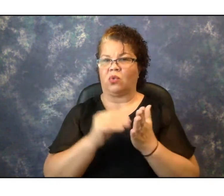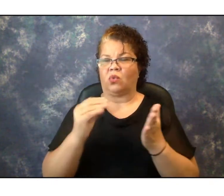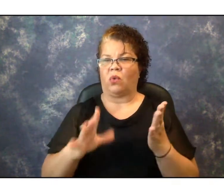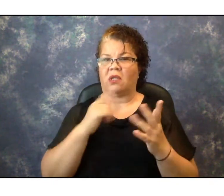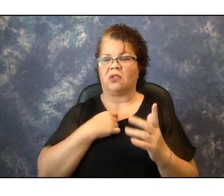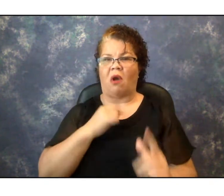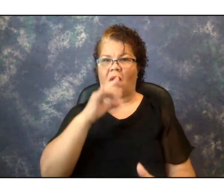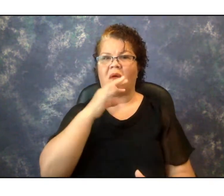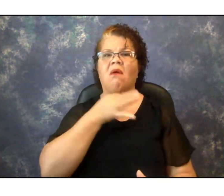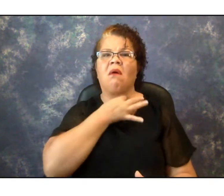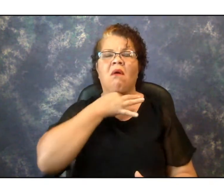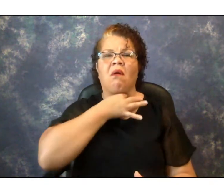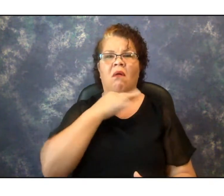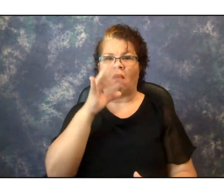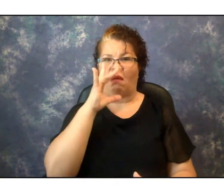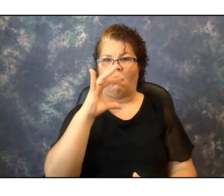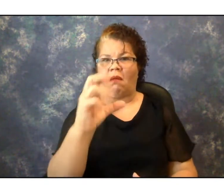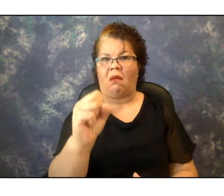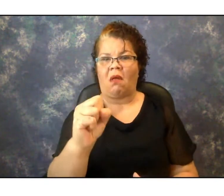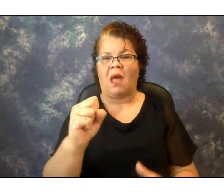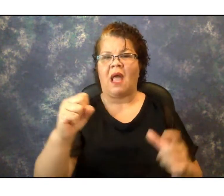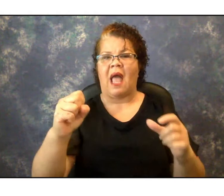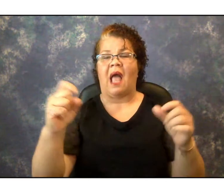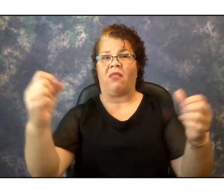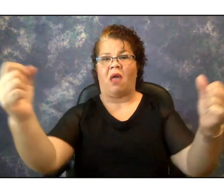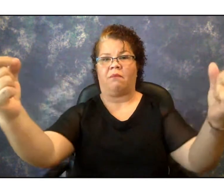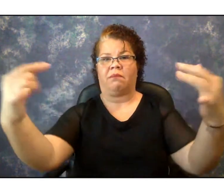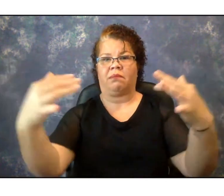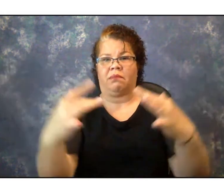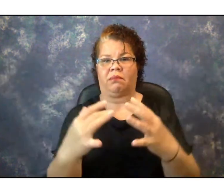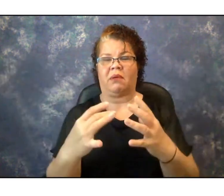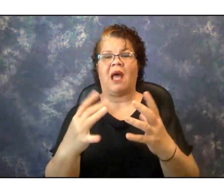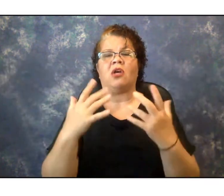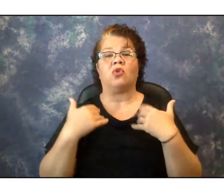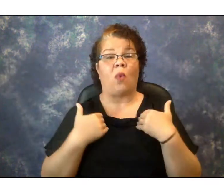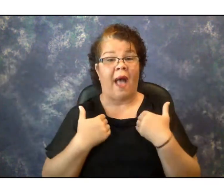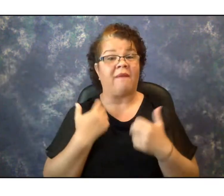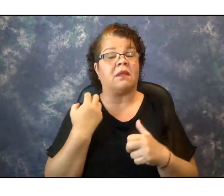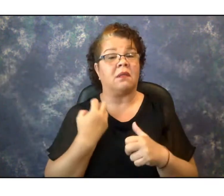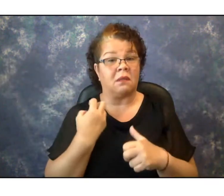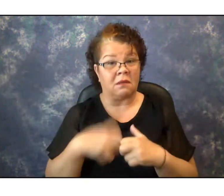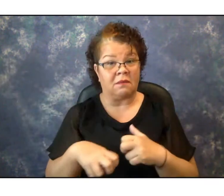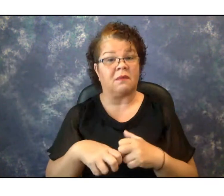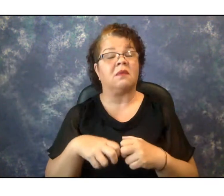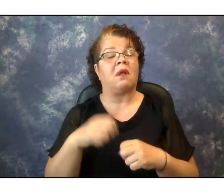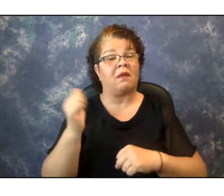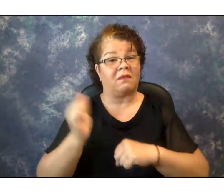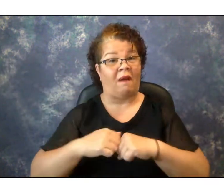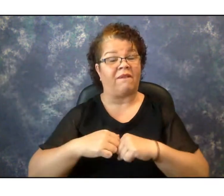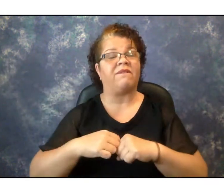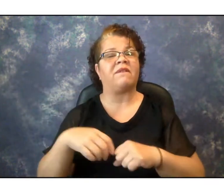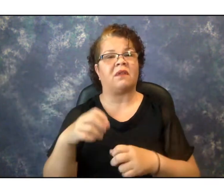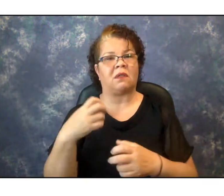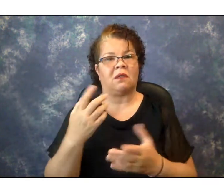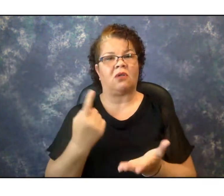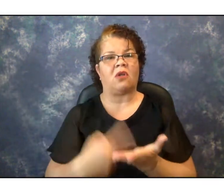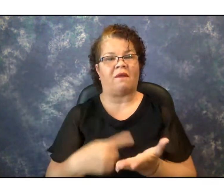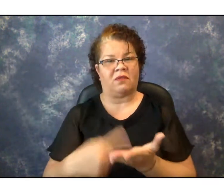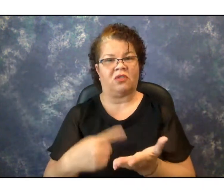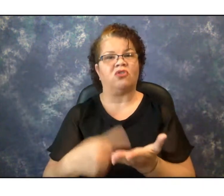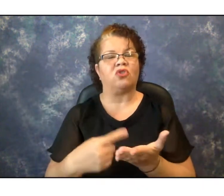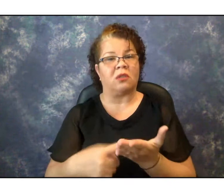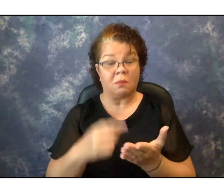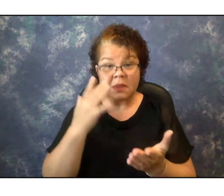ethnic backgrounds together to have these difficult conversations, because it is hard for students to think and talk about